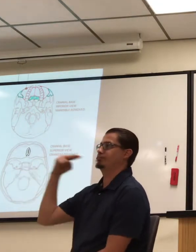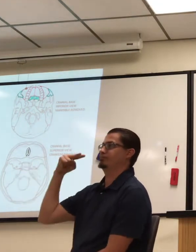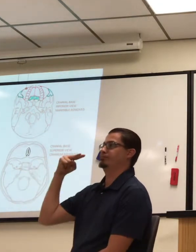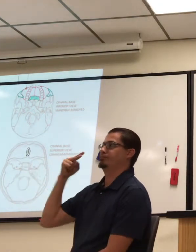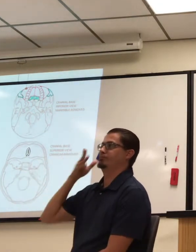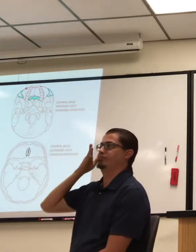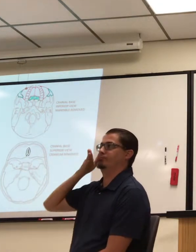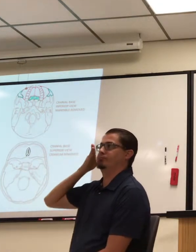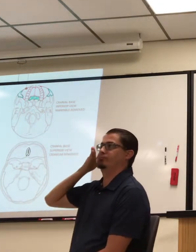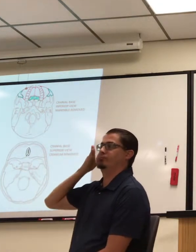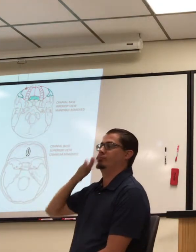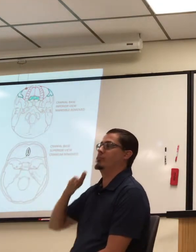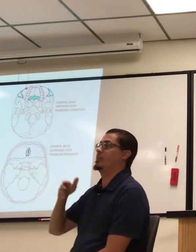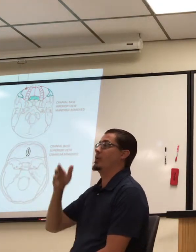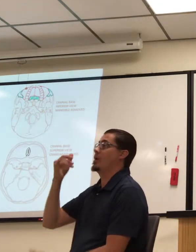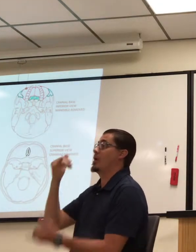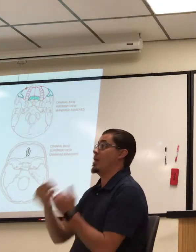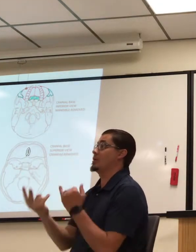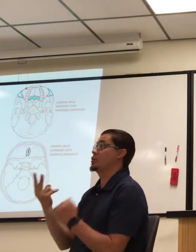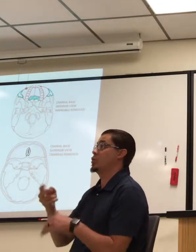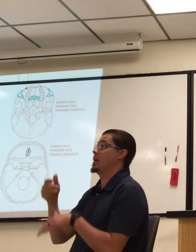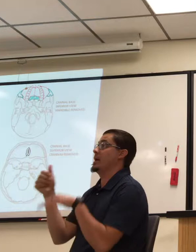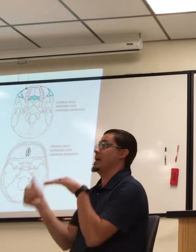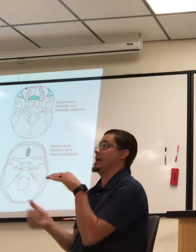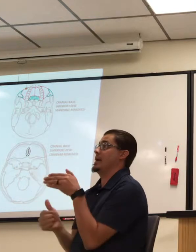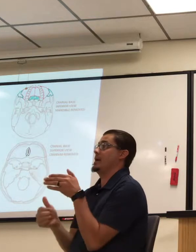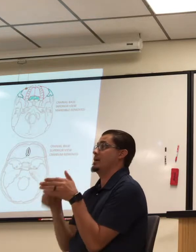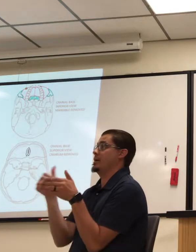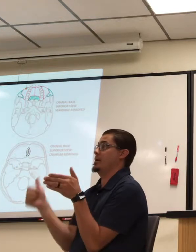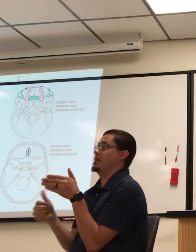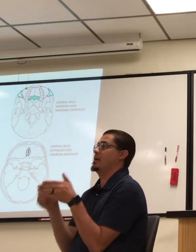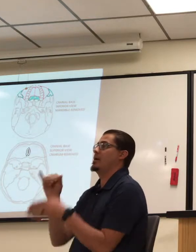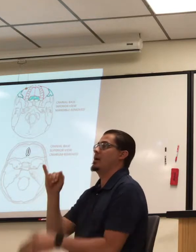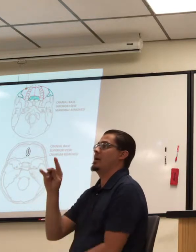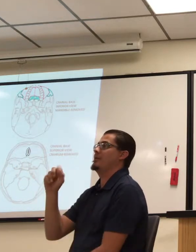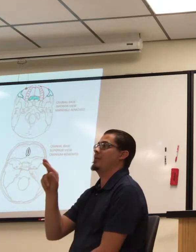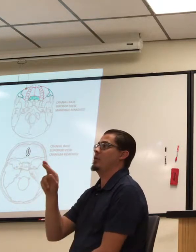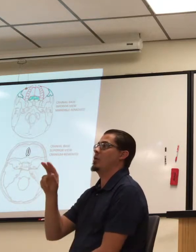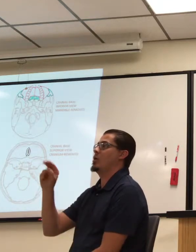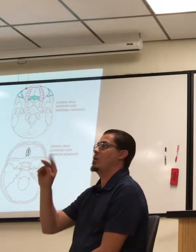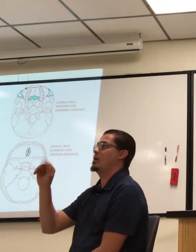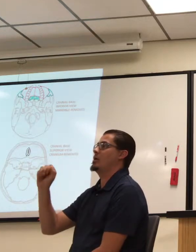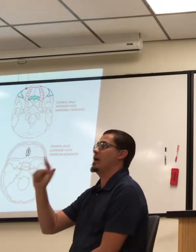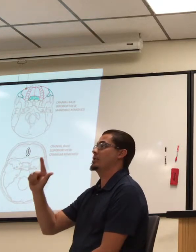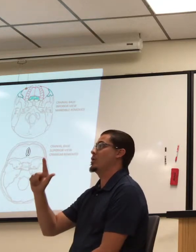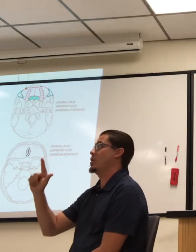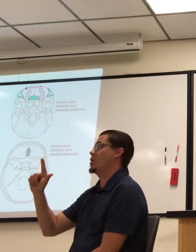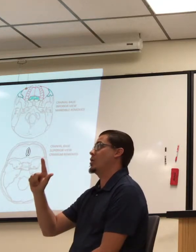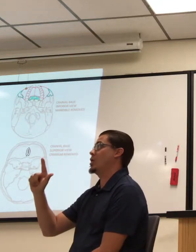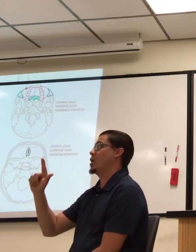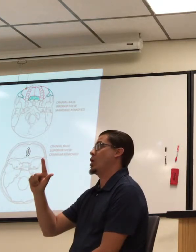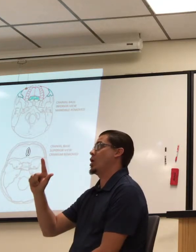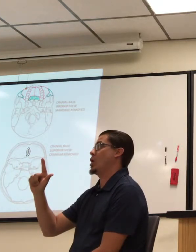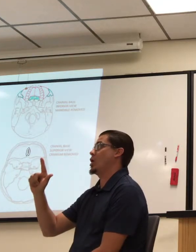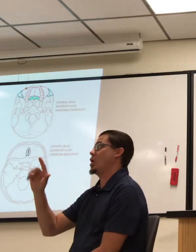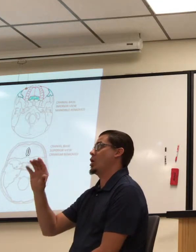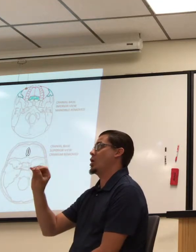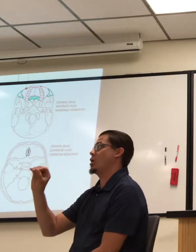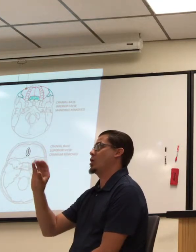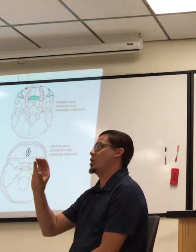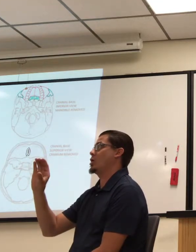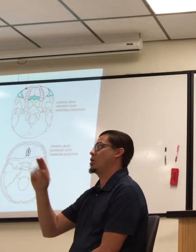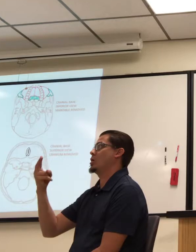Last two, inferior nasal conchae. Look for them on the inside of your nasal